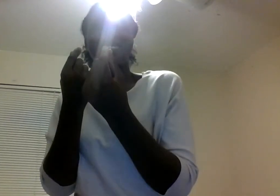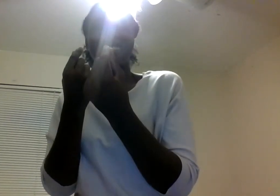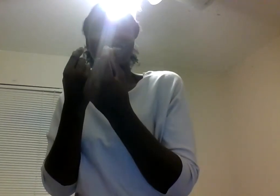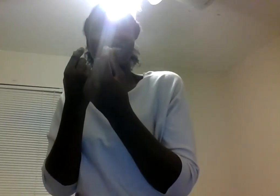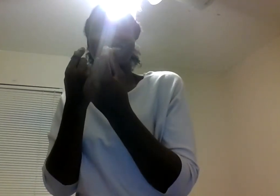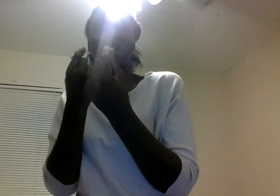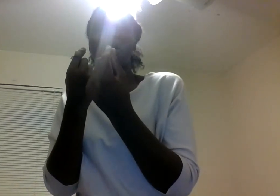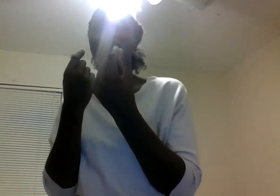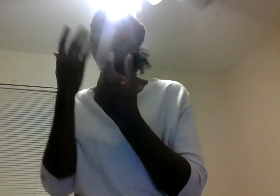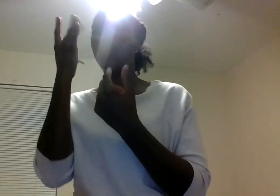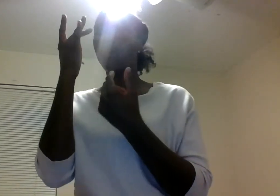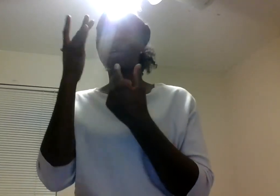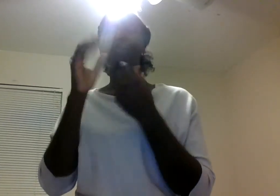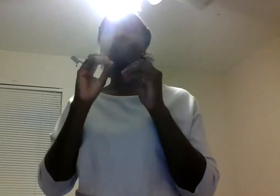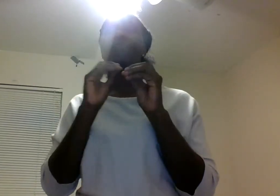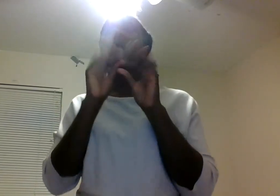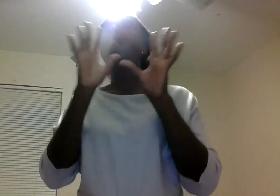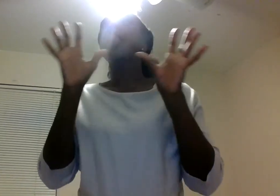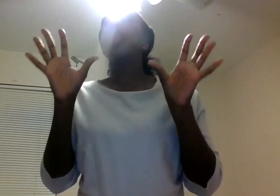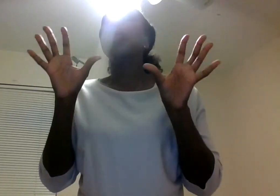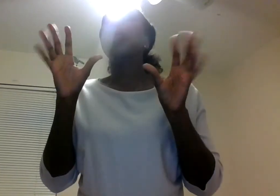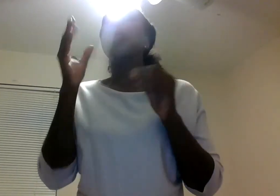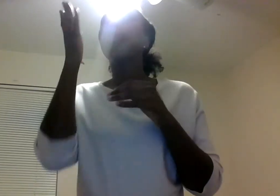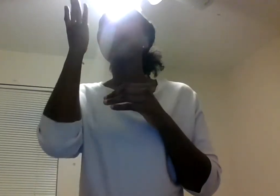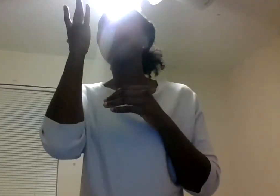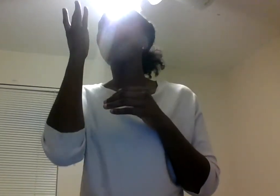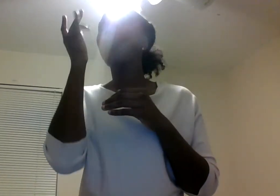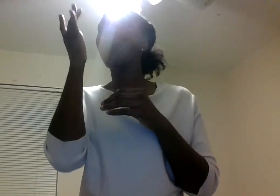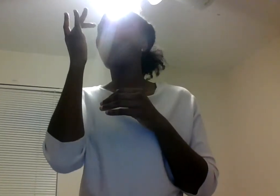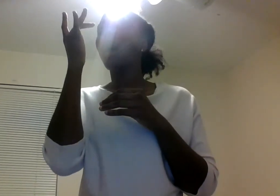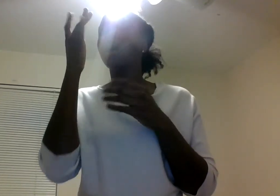very first minute why it is important to them. So next time you